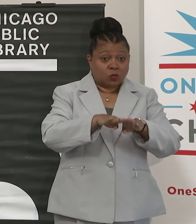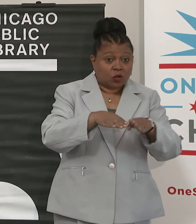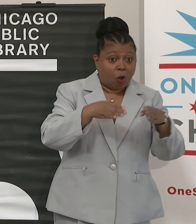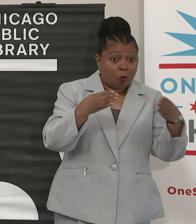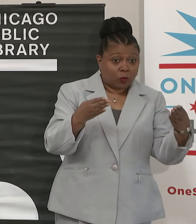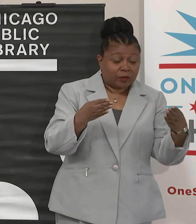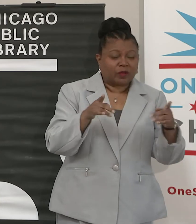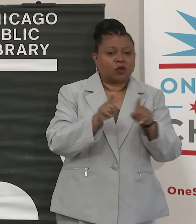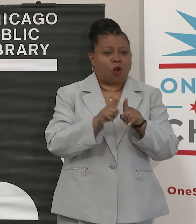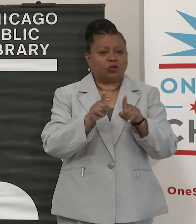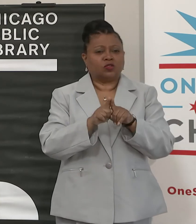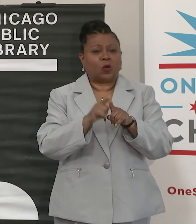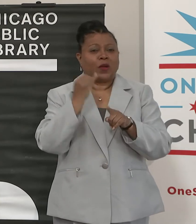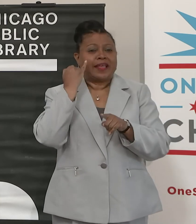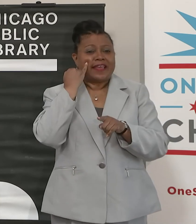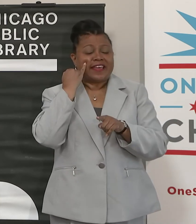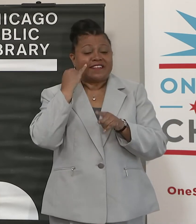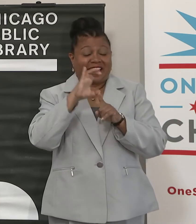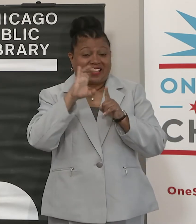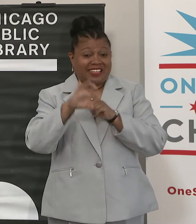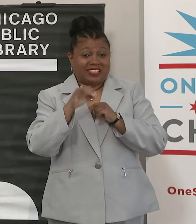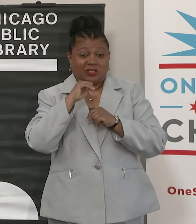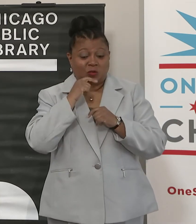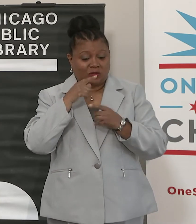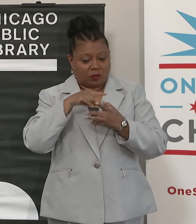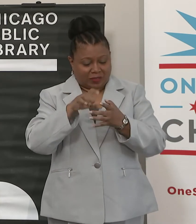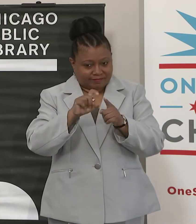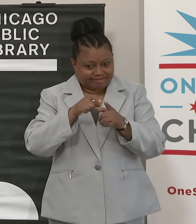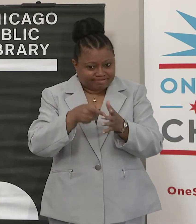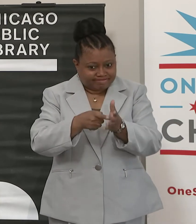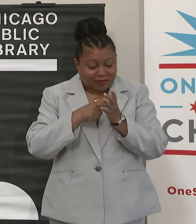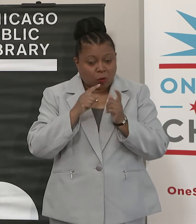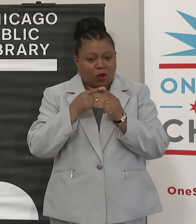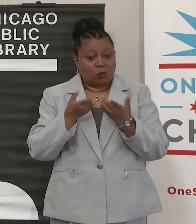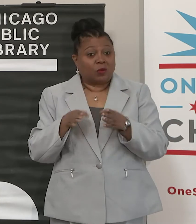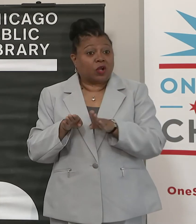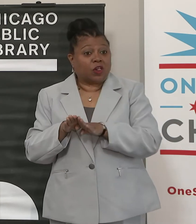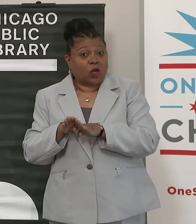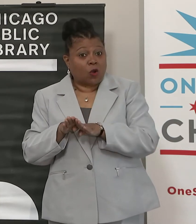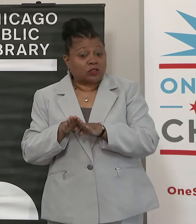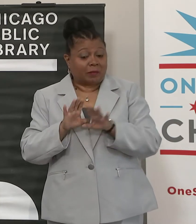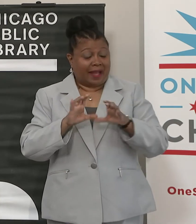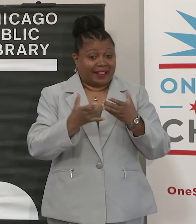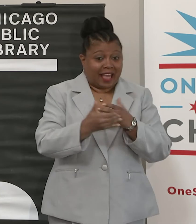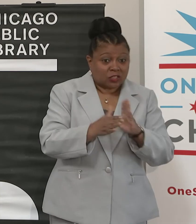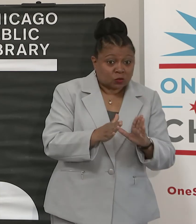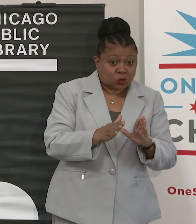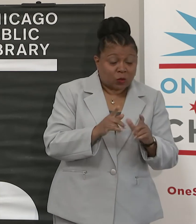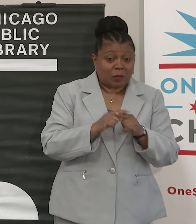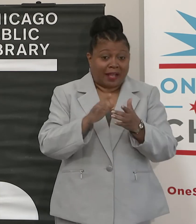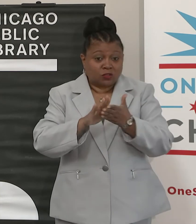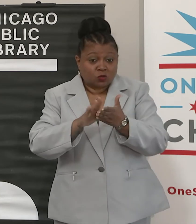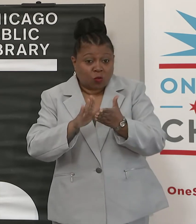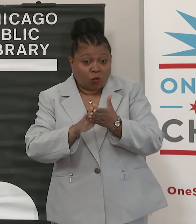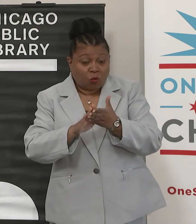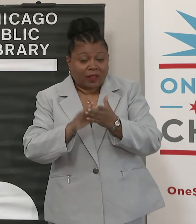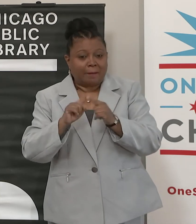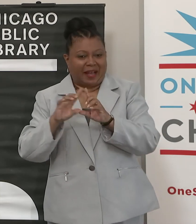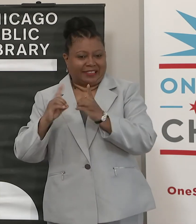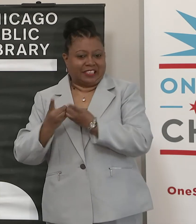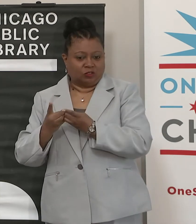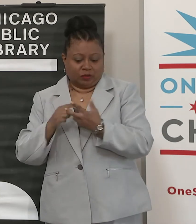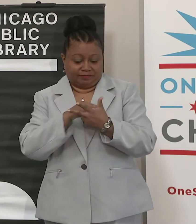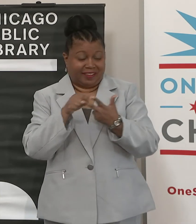open, but also, if the conditions warranted, when we would close, by classroom, by school, and by